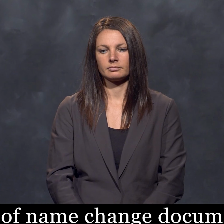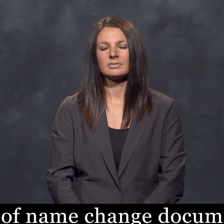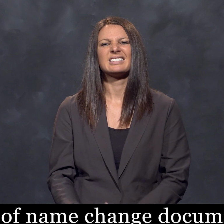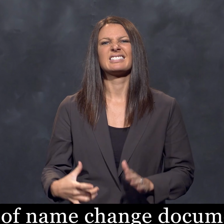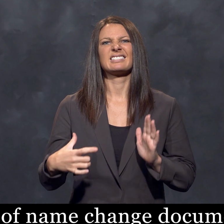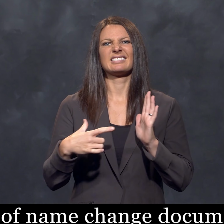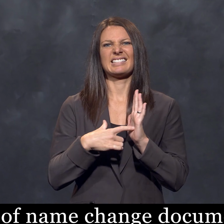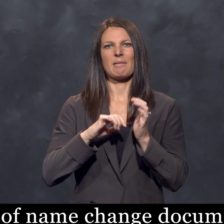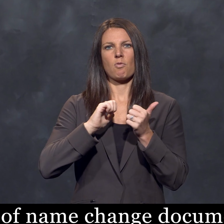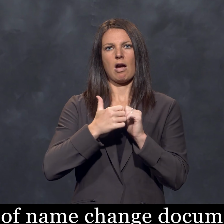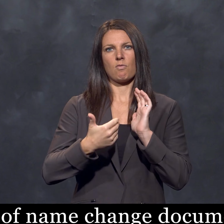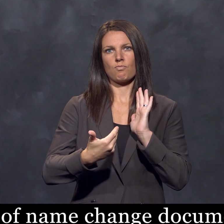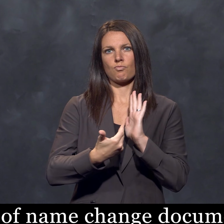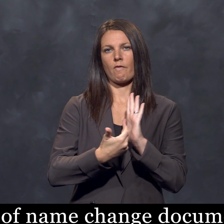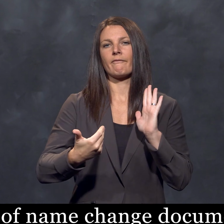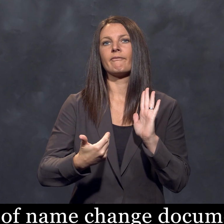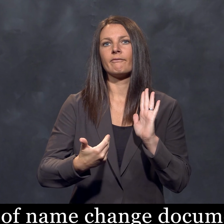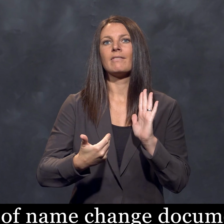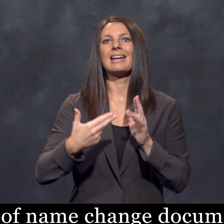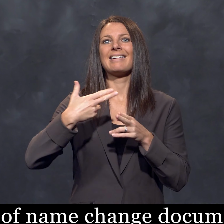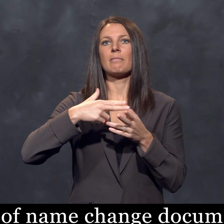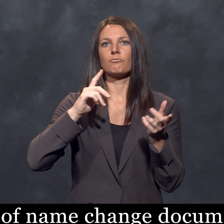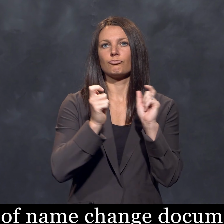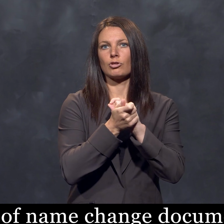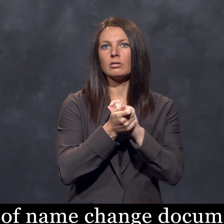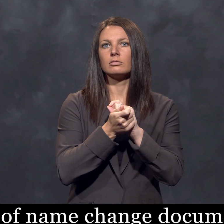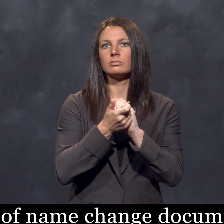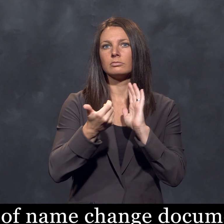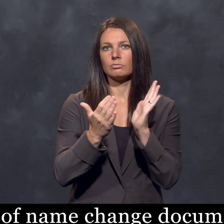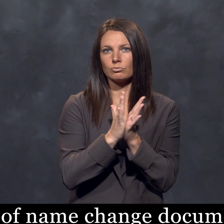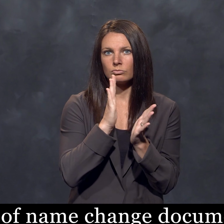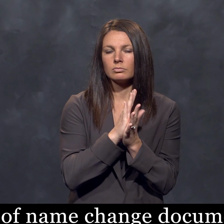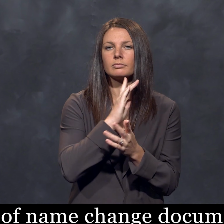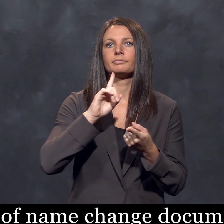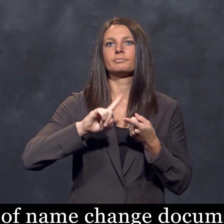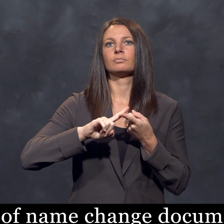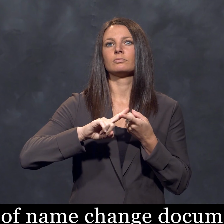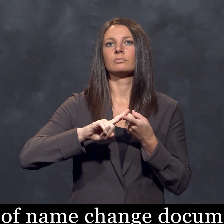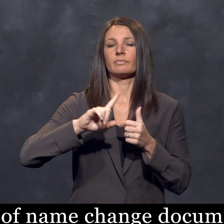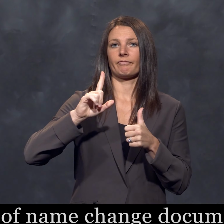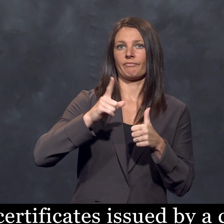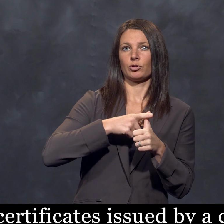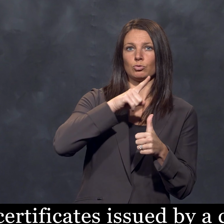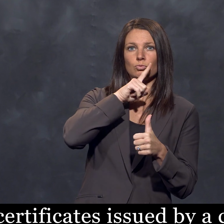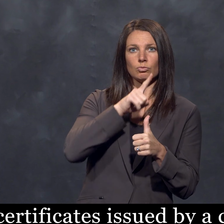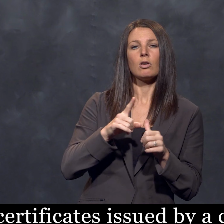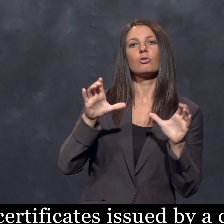Examples of name change documentation are original or certified copies of marriage